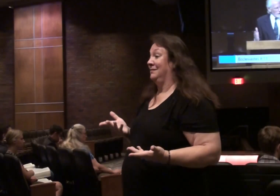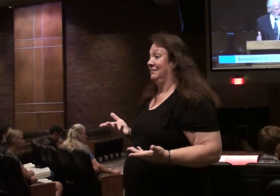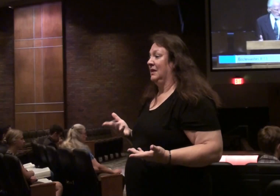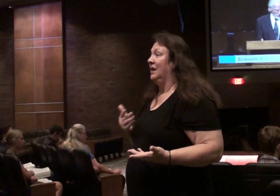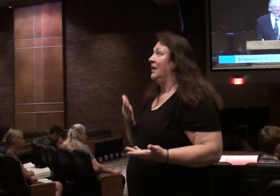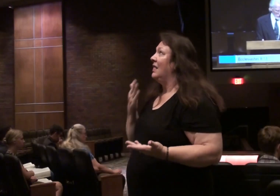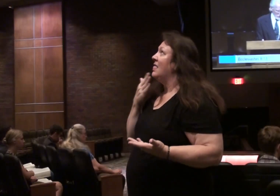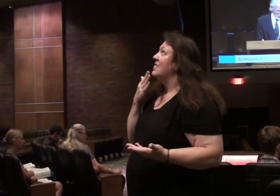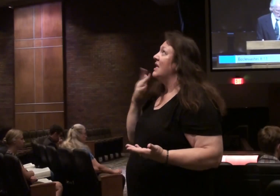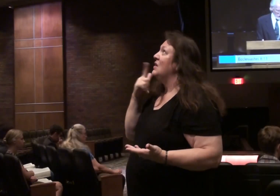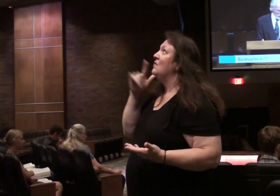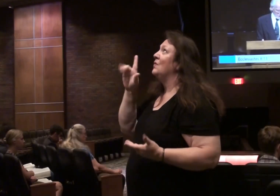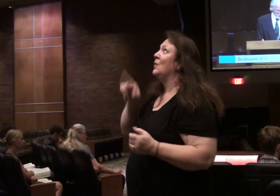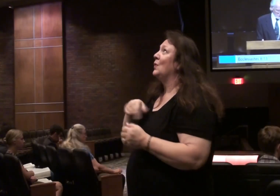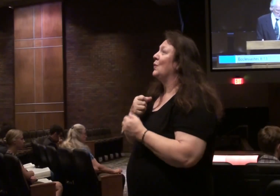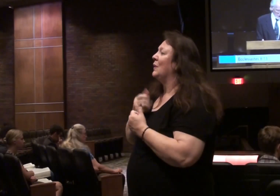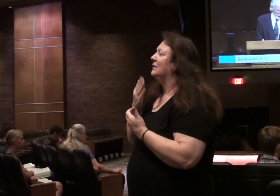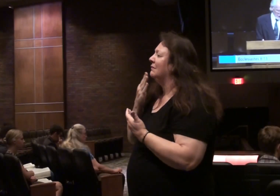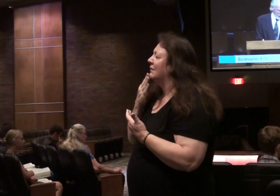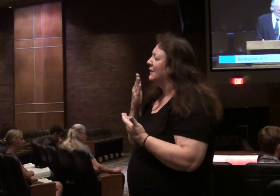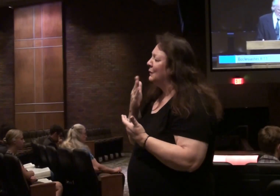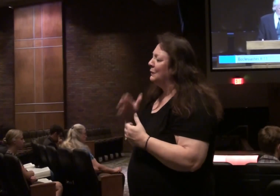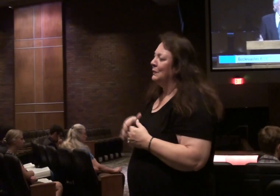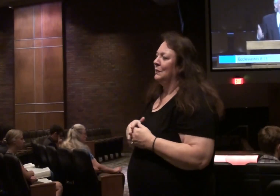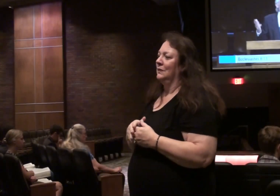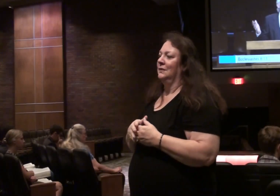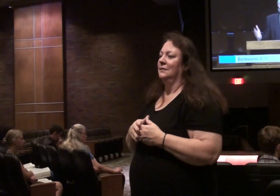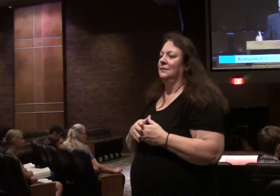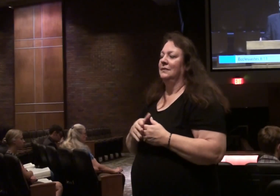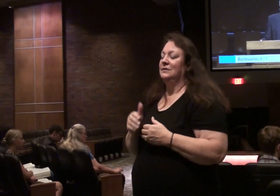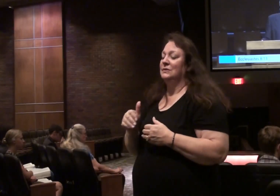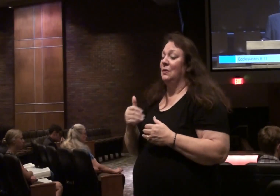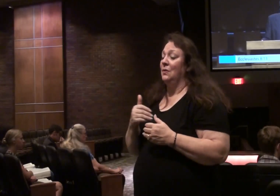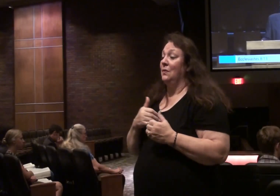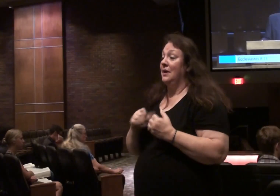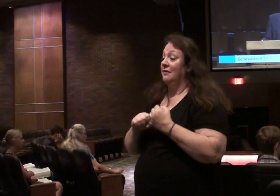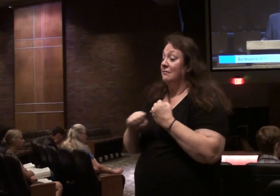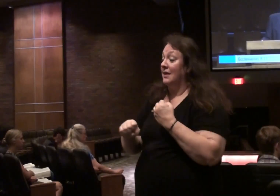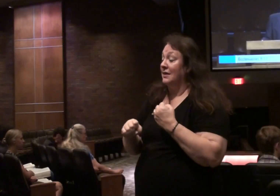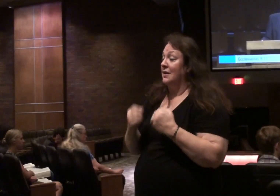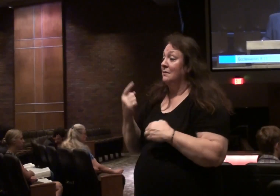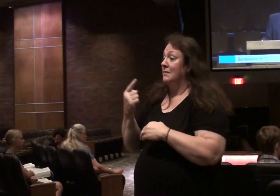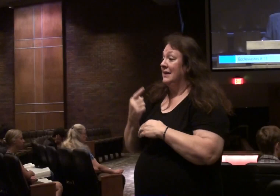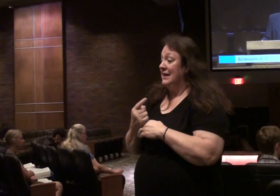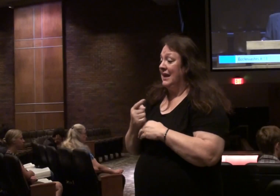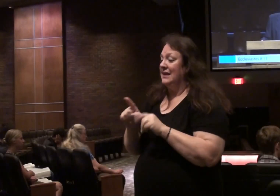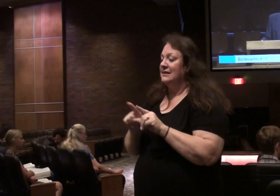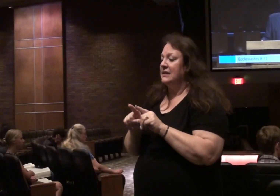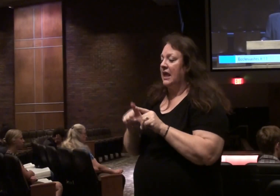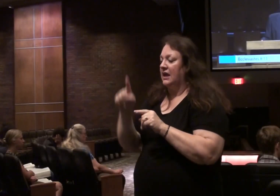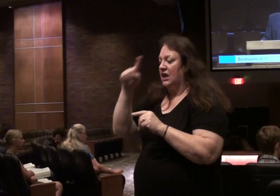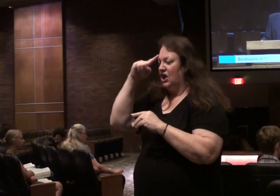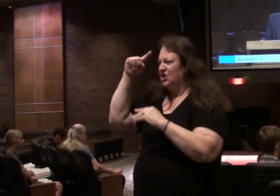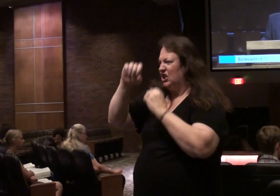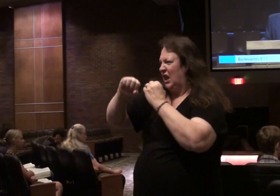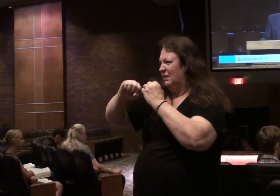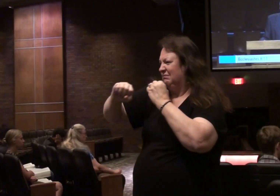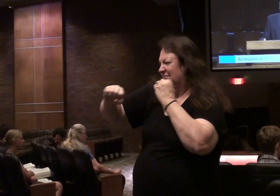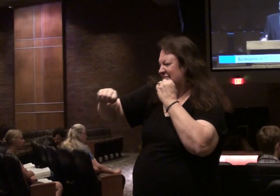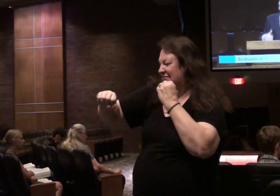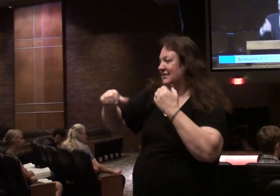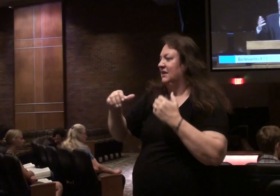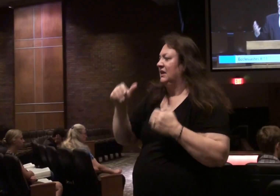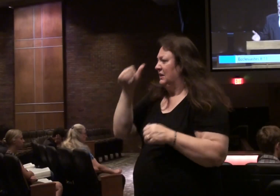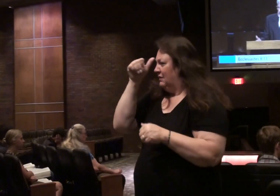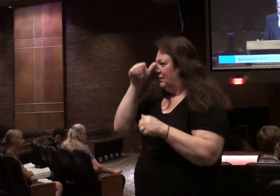We thank God for His grace. Any lengthening of days or lengthening a shadow. You got to